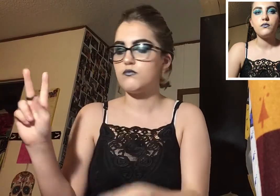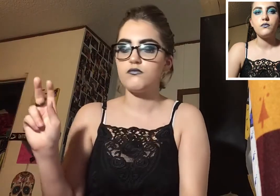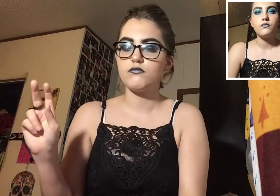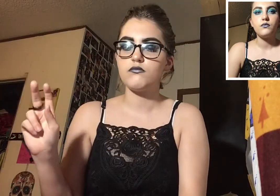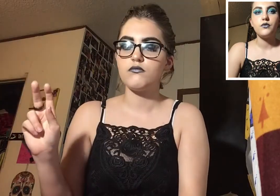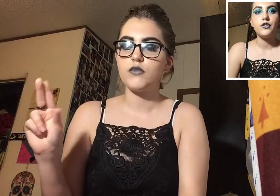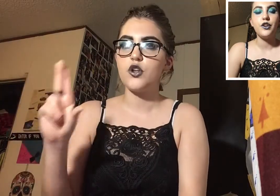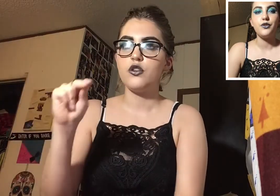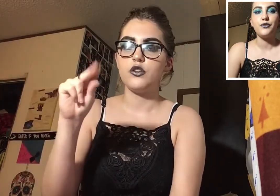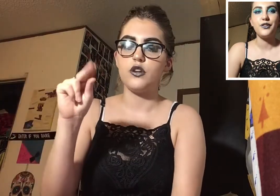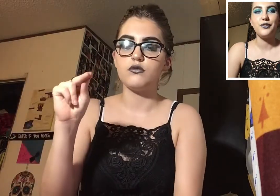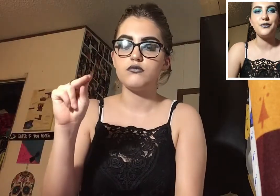No.